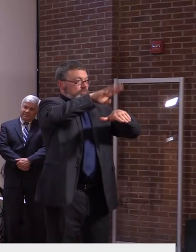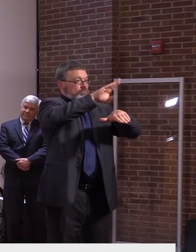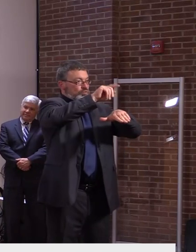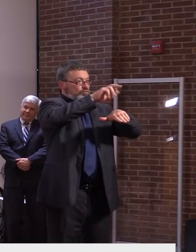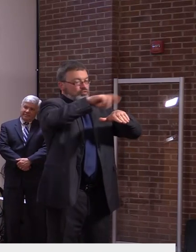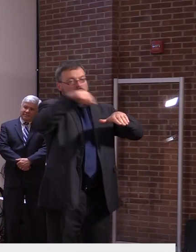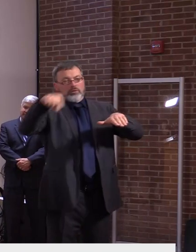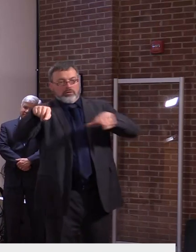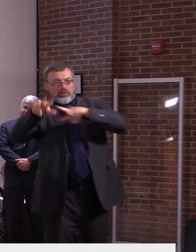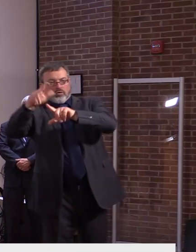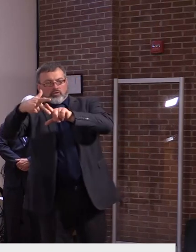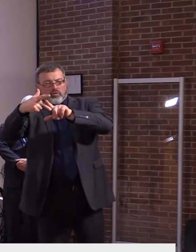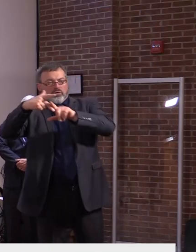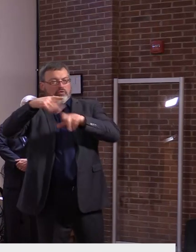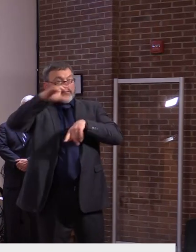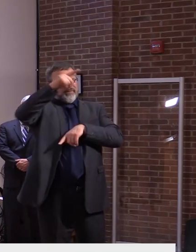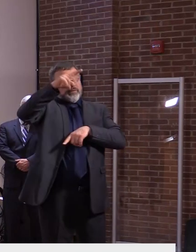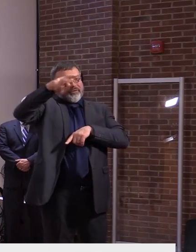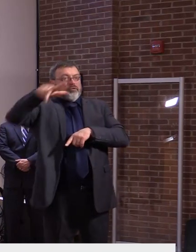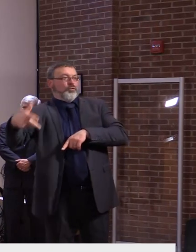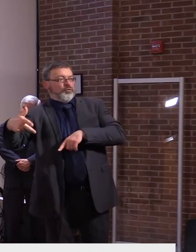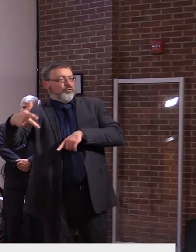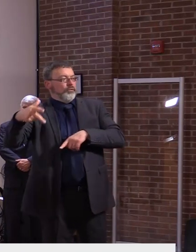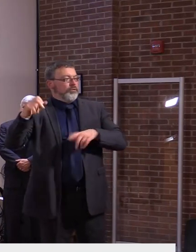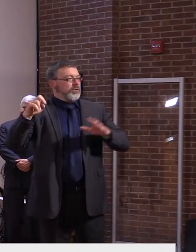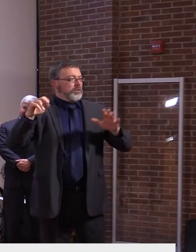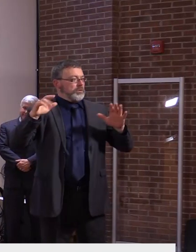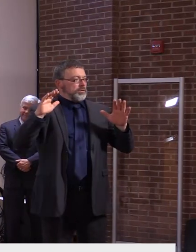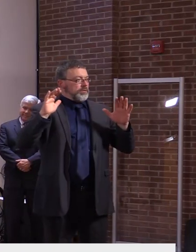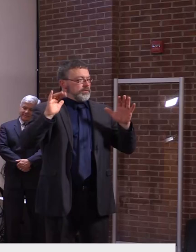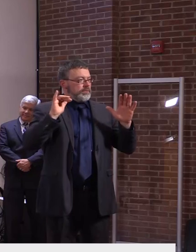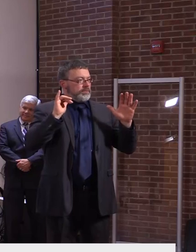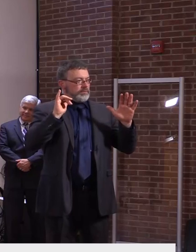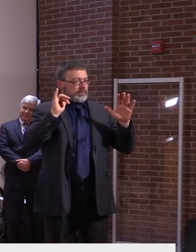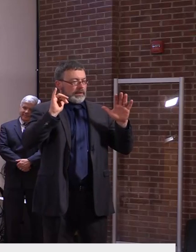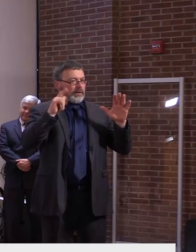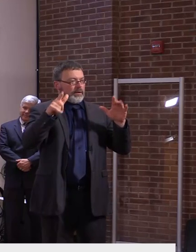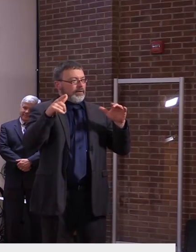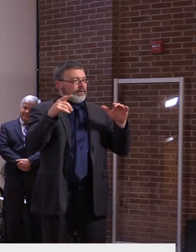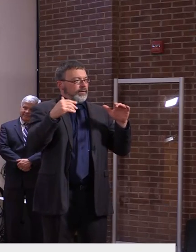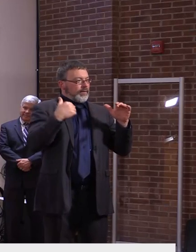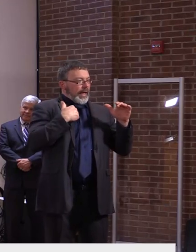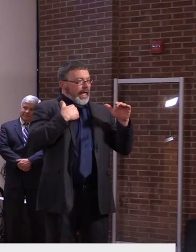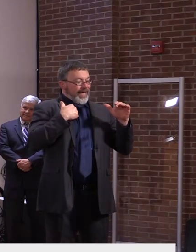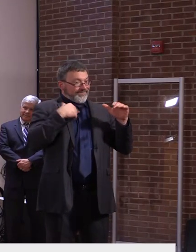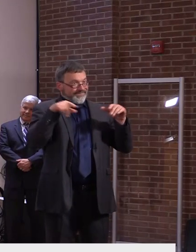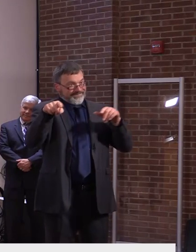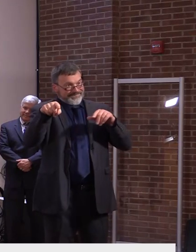So those are just a normal three-dose series for those people.